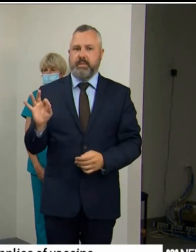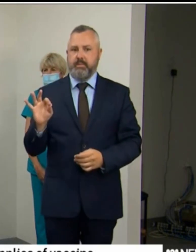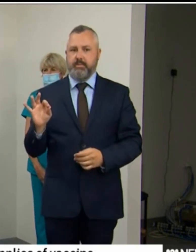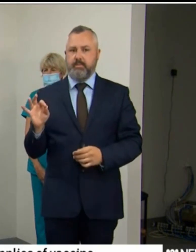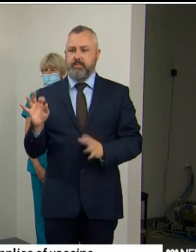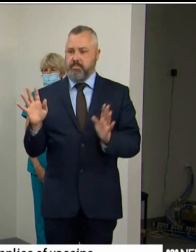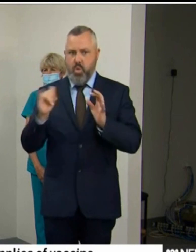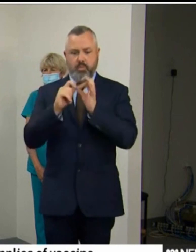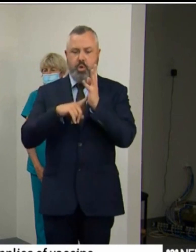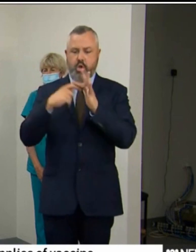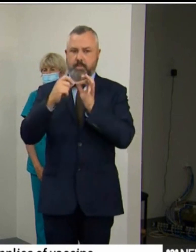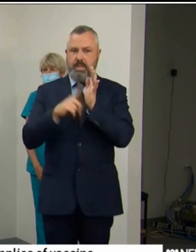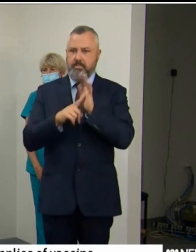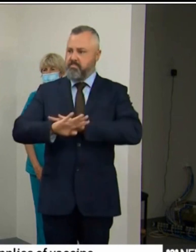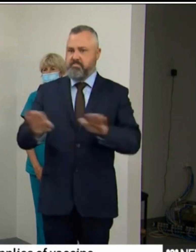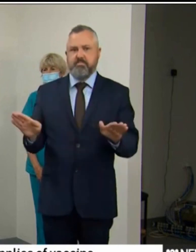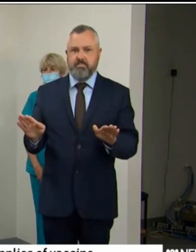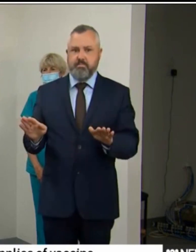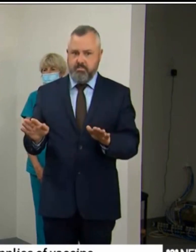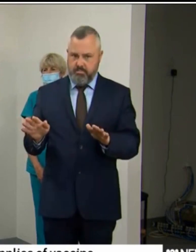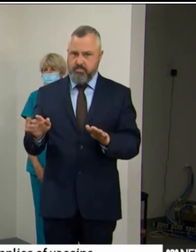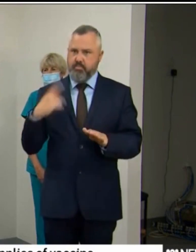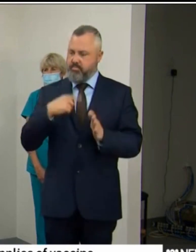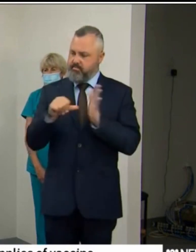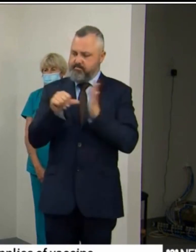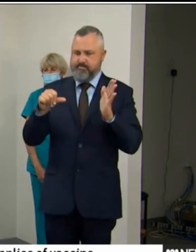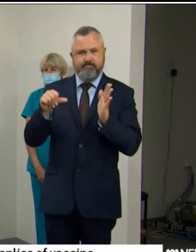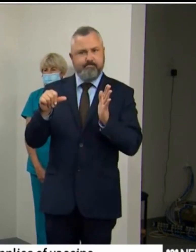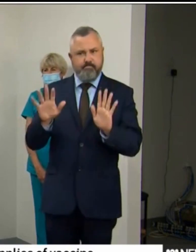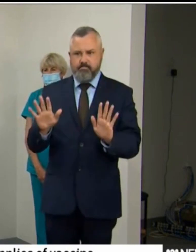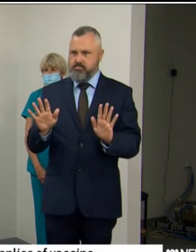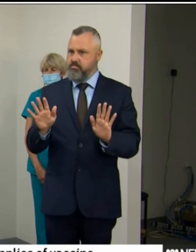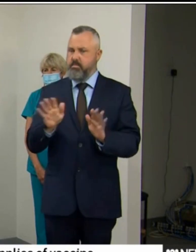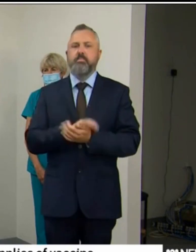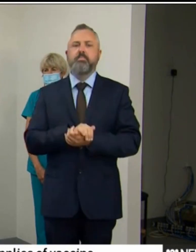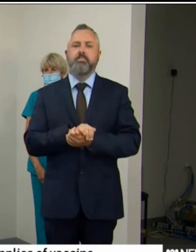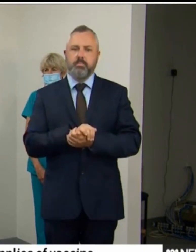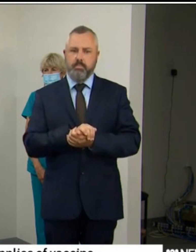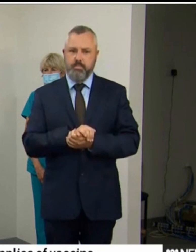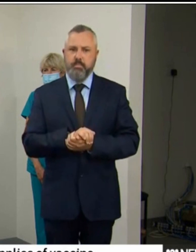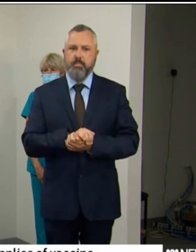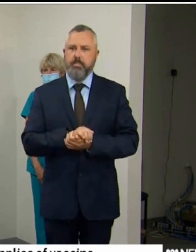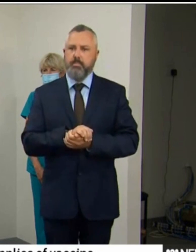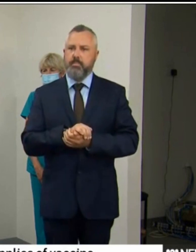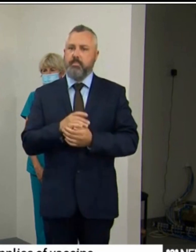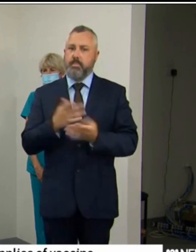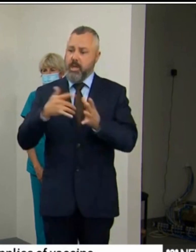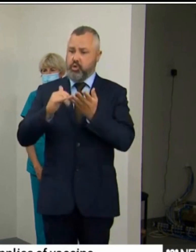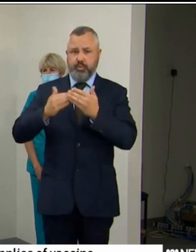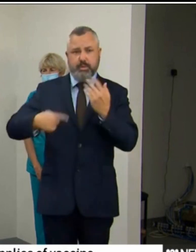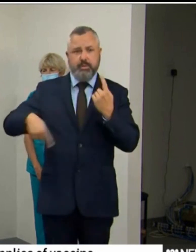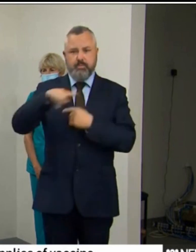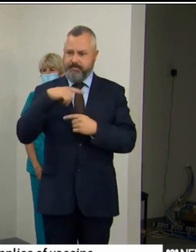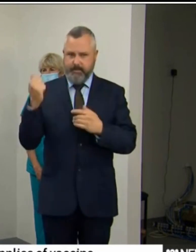that we've striven for, worked for as a society, and so we're absolutely